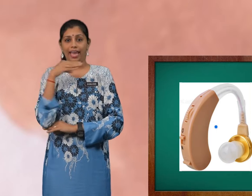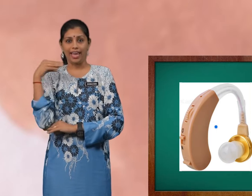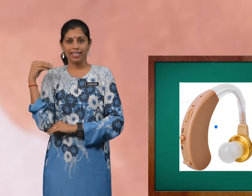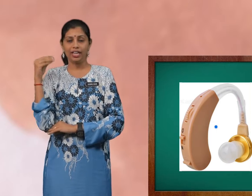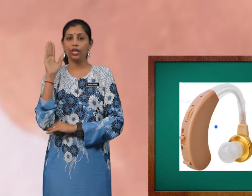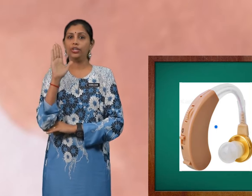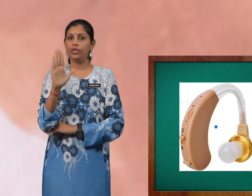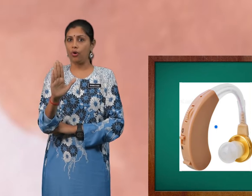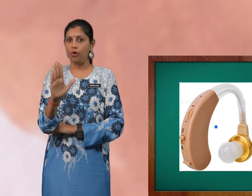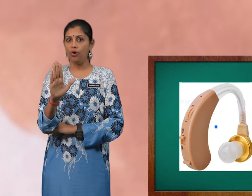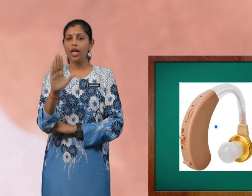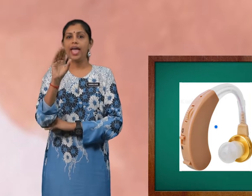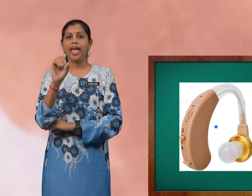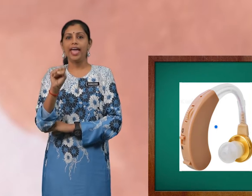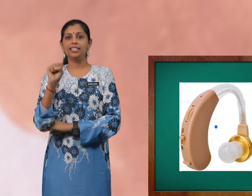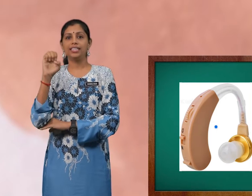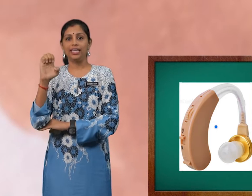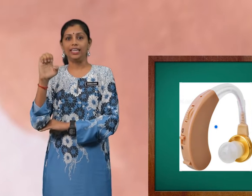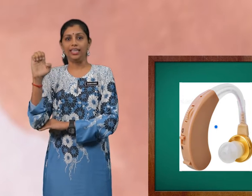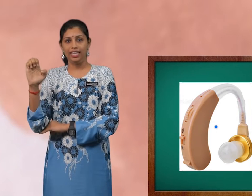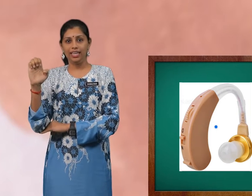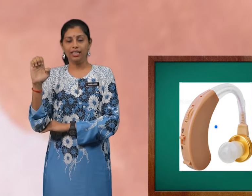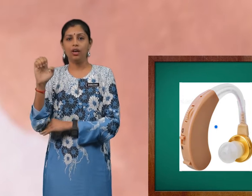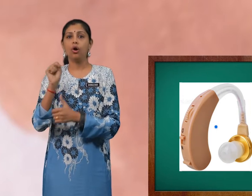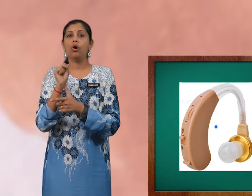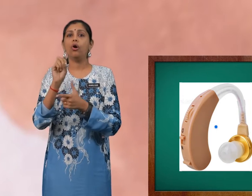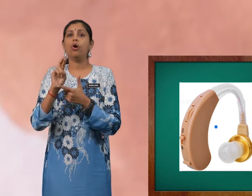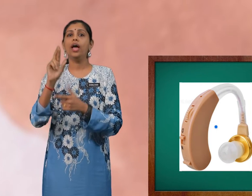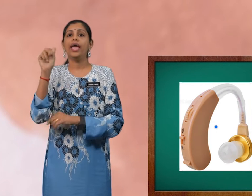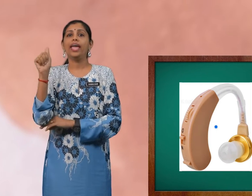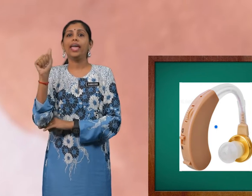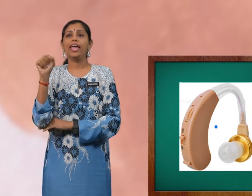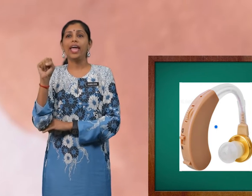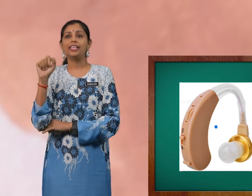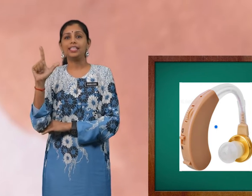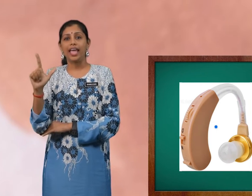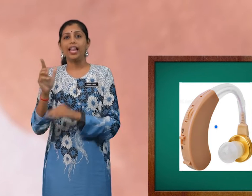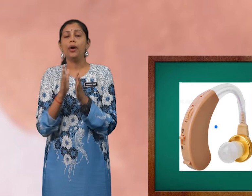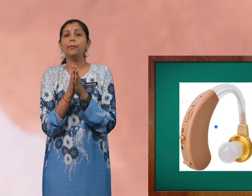and your SEE or ASL